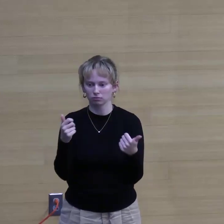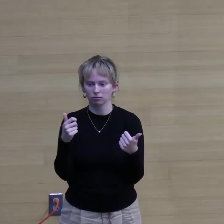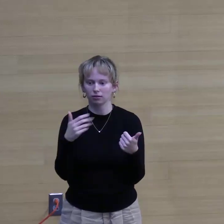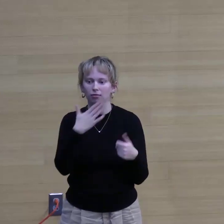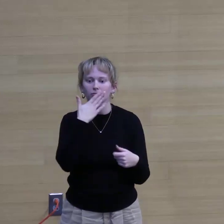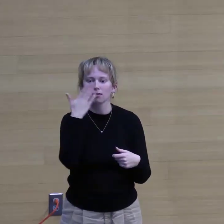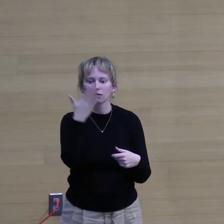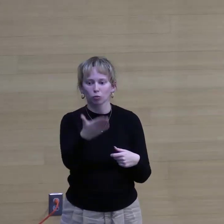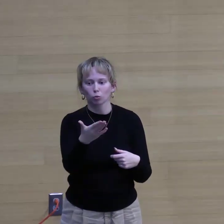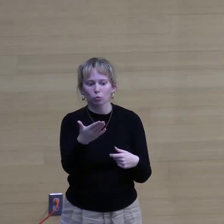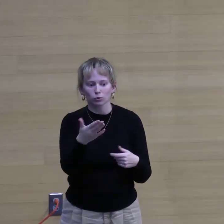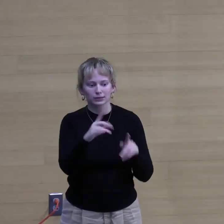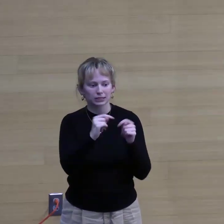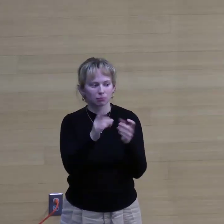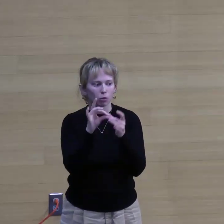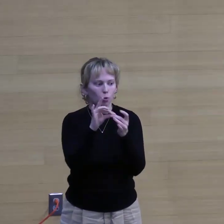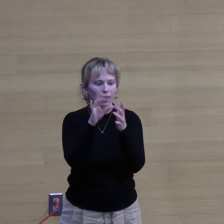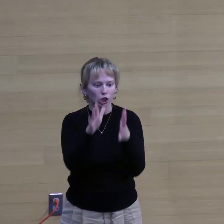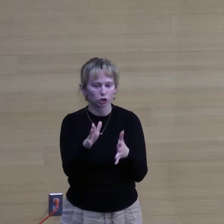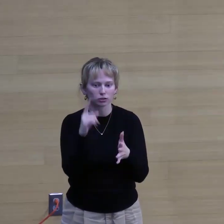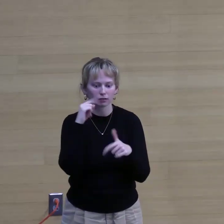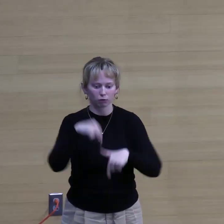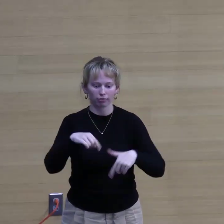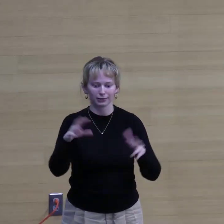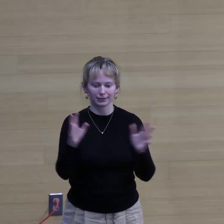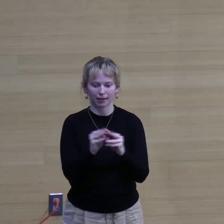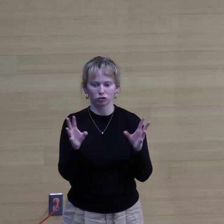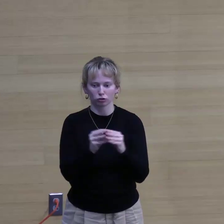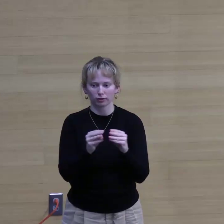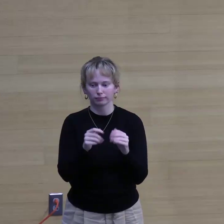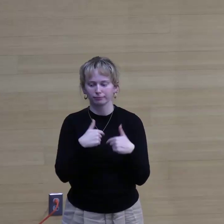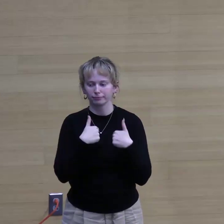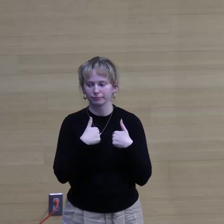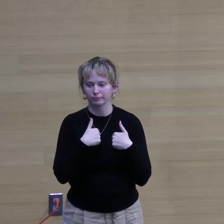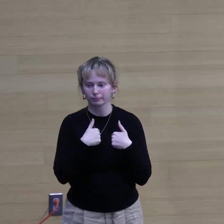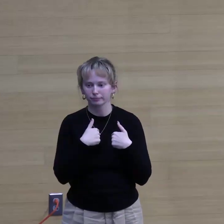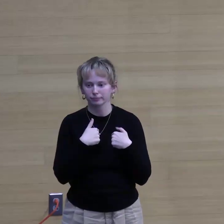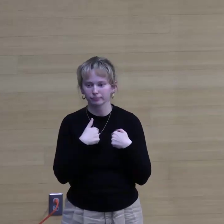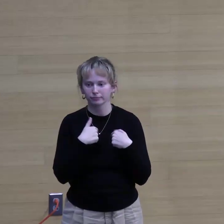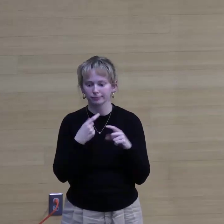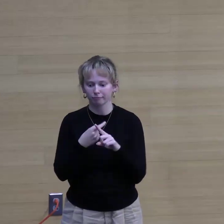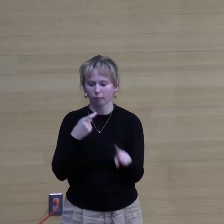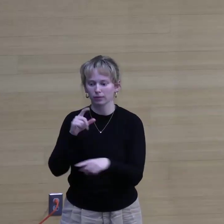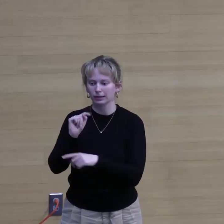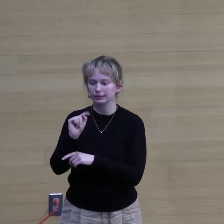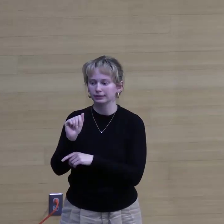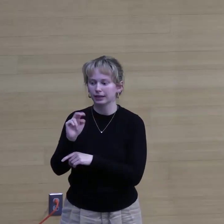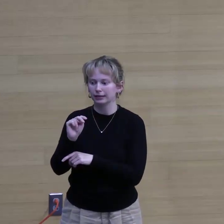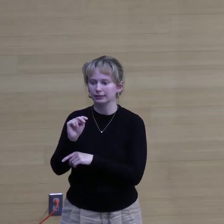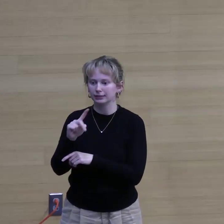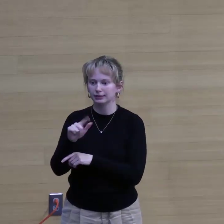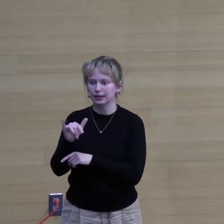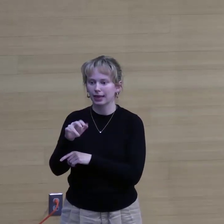Thank you, team and the coordinators for this session. I'm from Tanzania, and I was